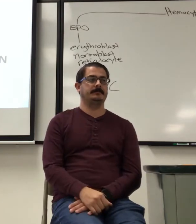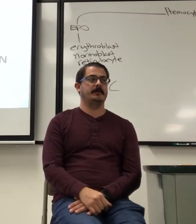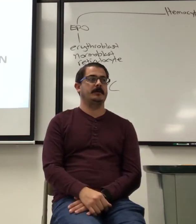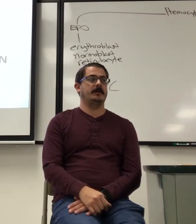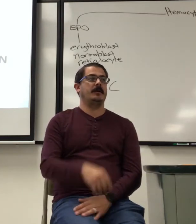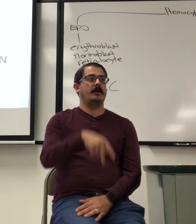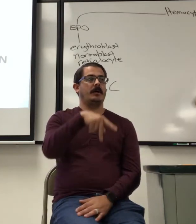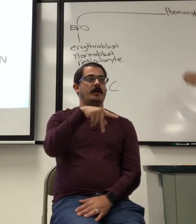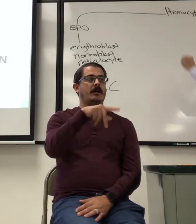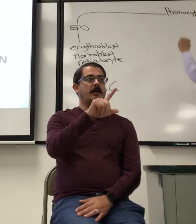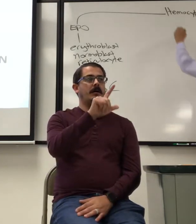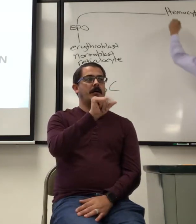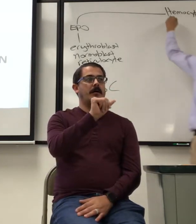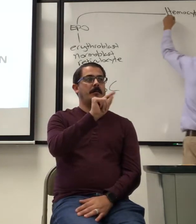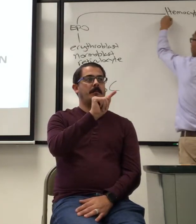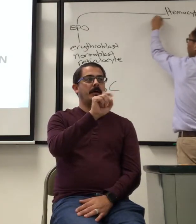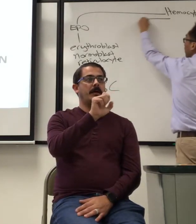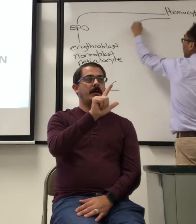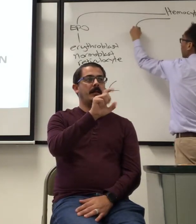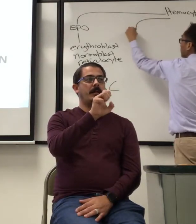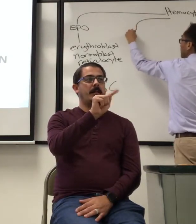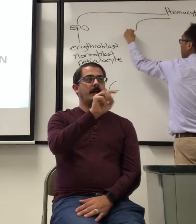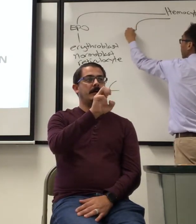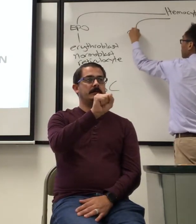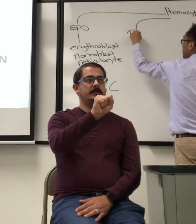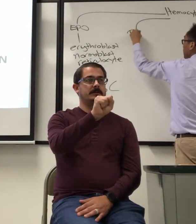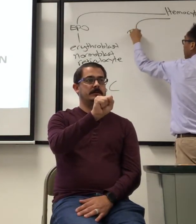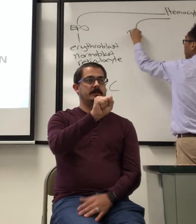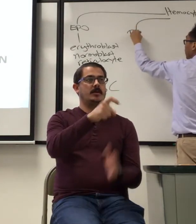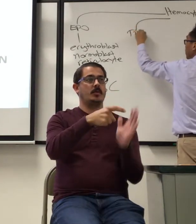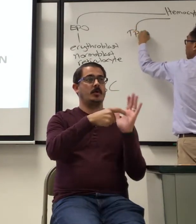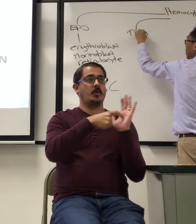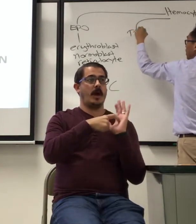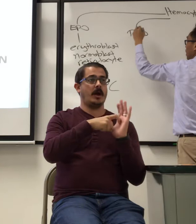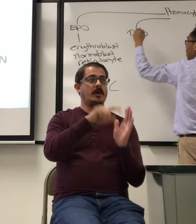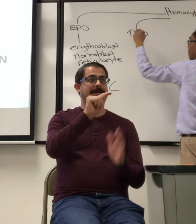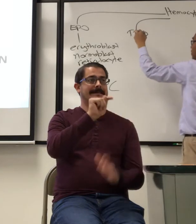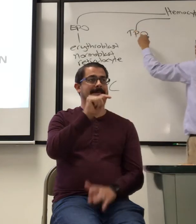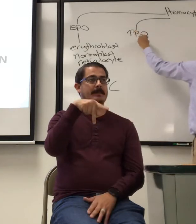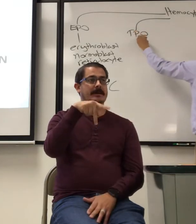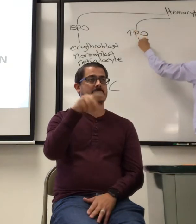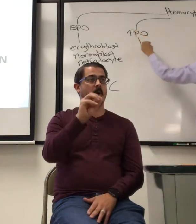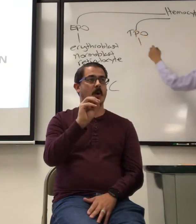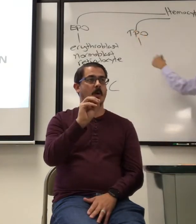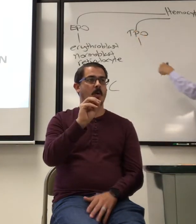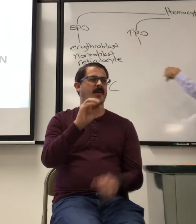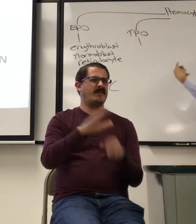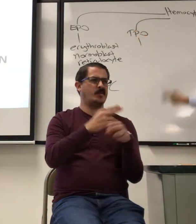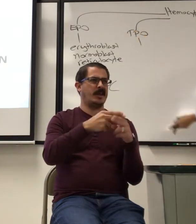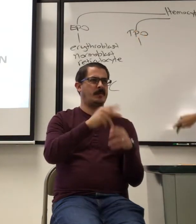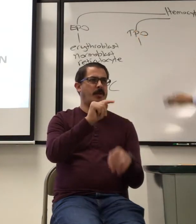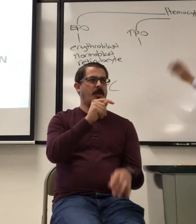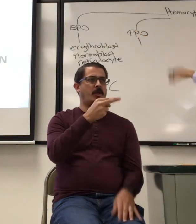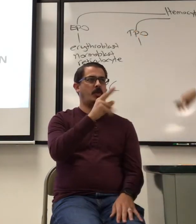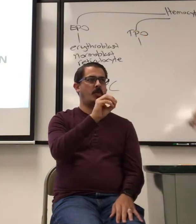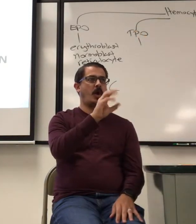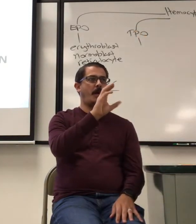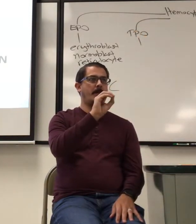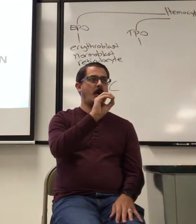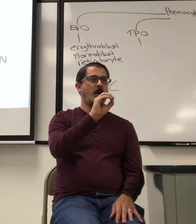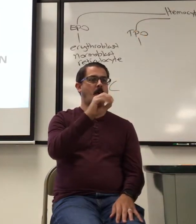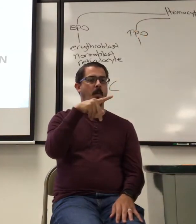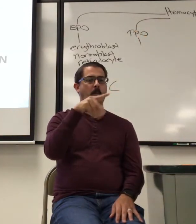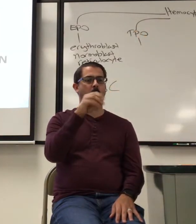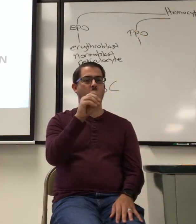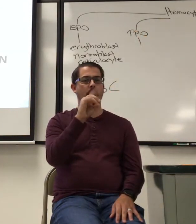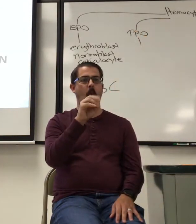Platelets. Platelets require TPO. Full name is thrombopoietin. It's on another slide. I want